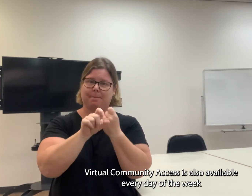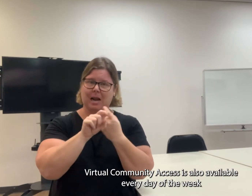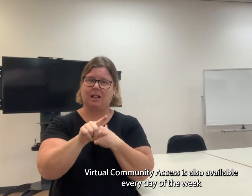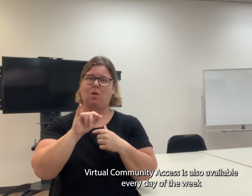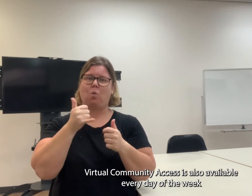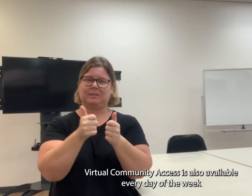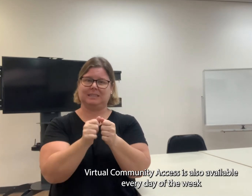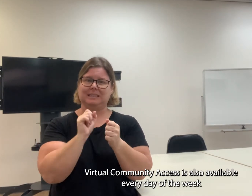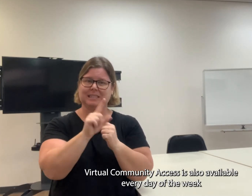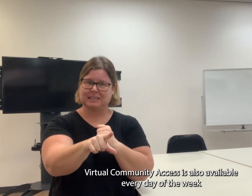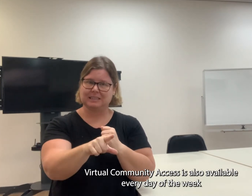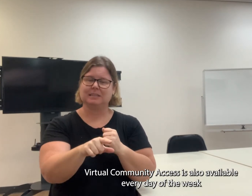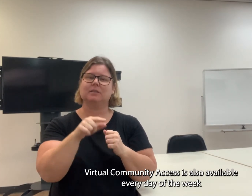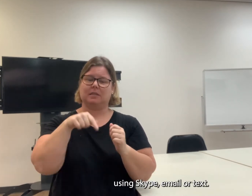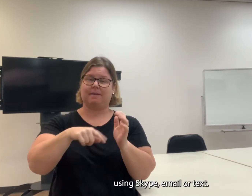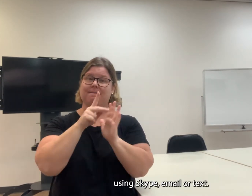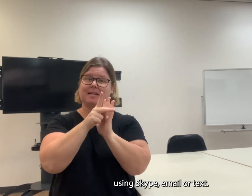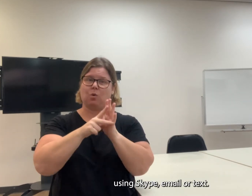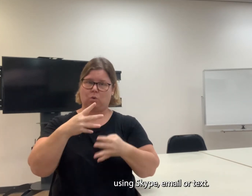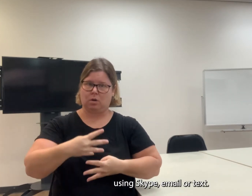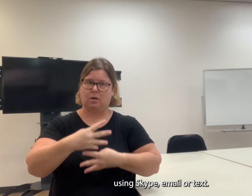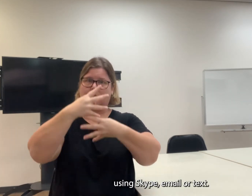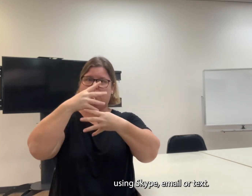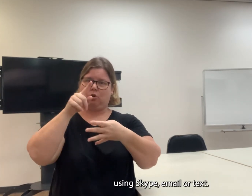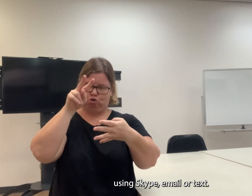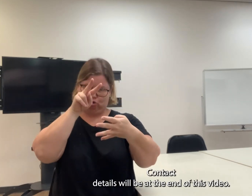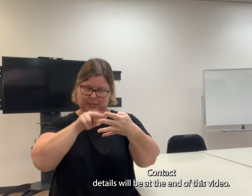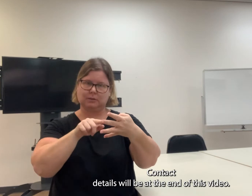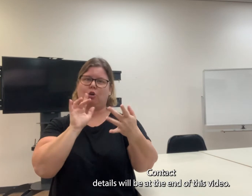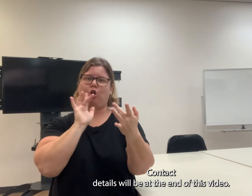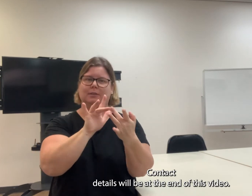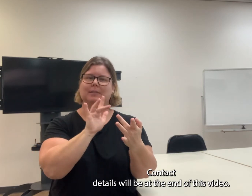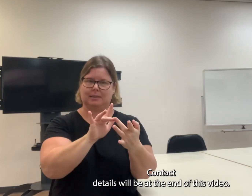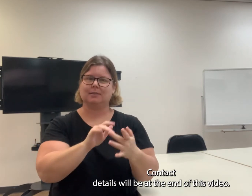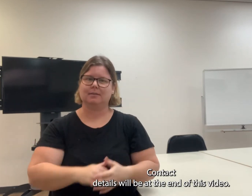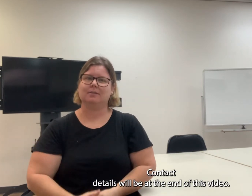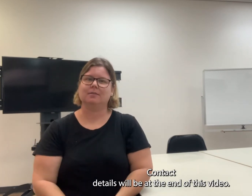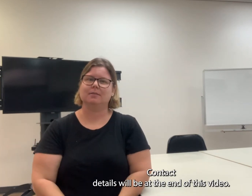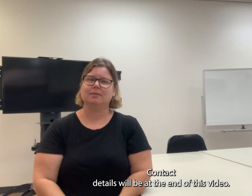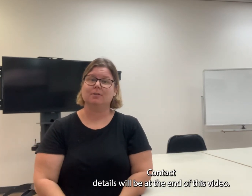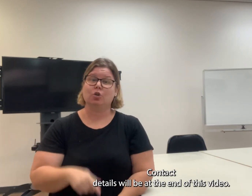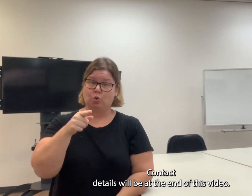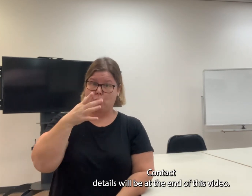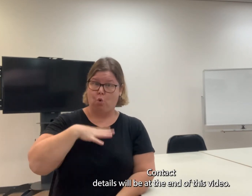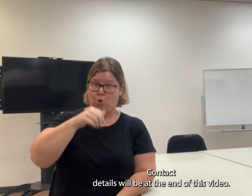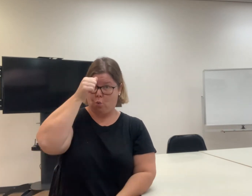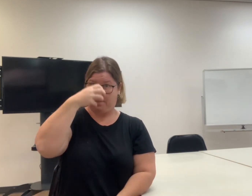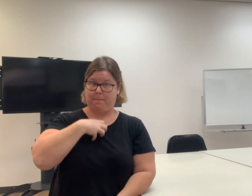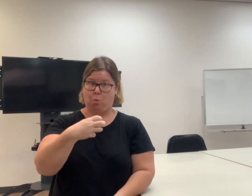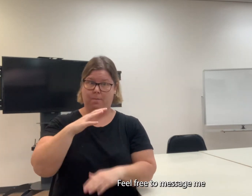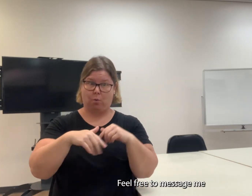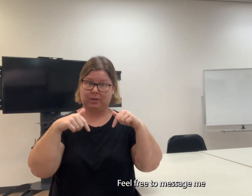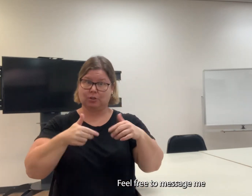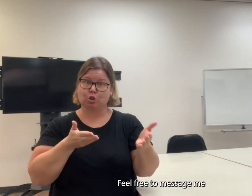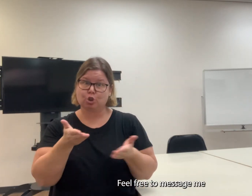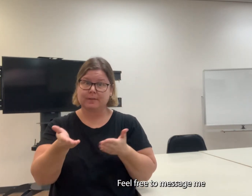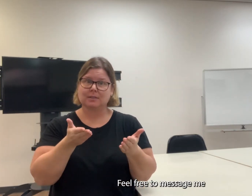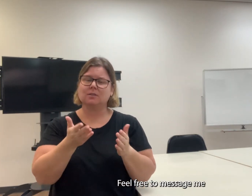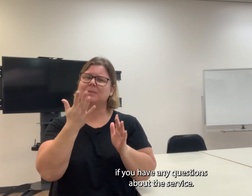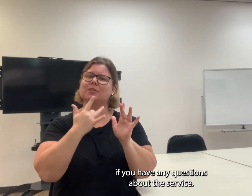available every day of the week using Skype, email or text contact details will be at the end of this video. Feel free to message me if you